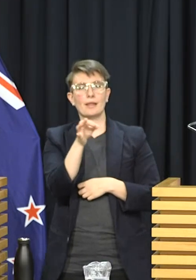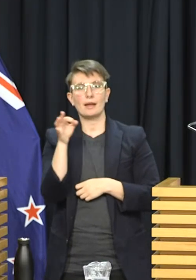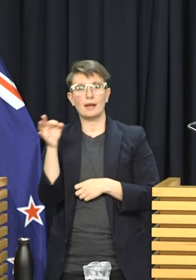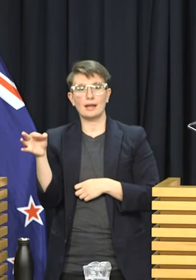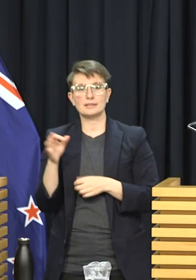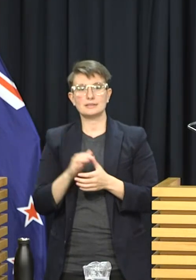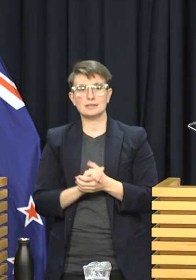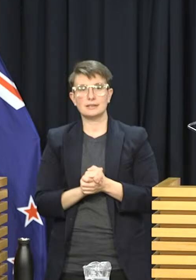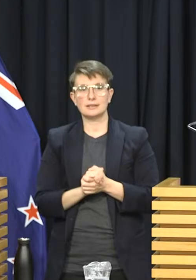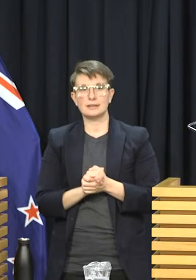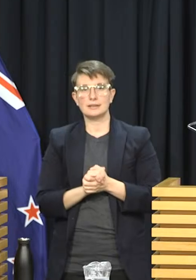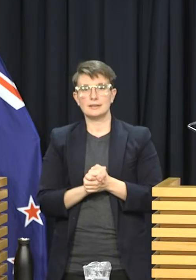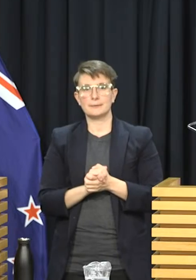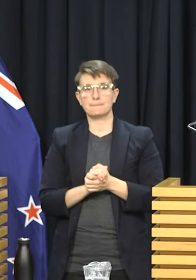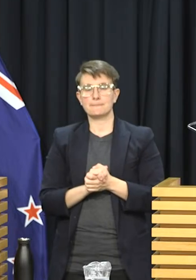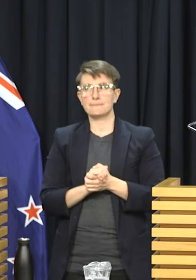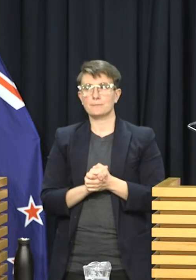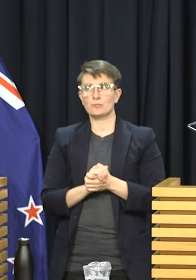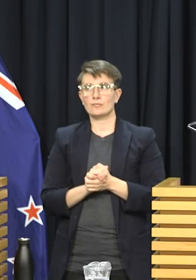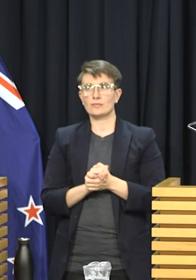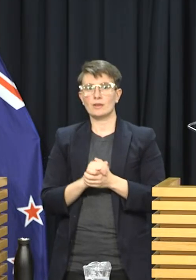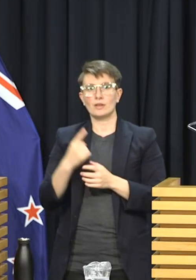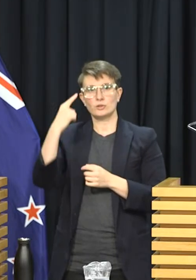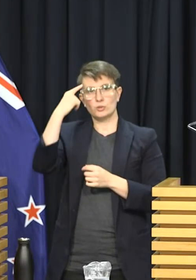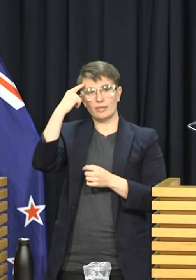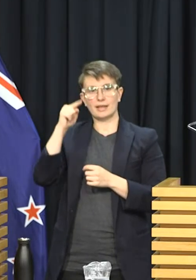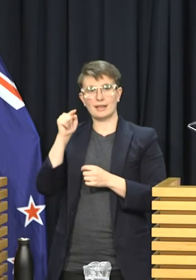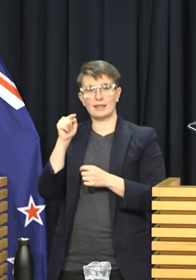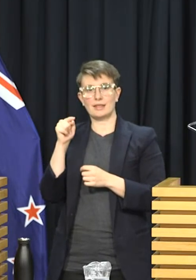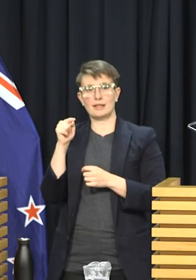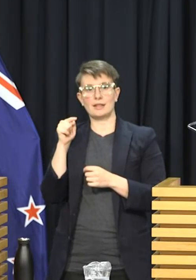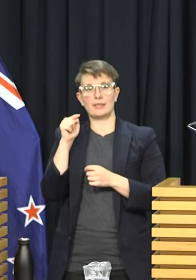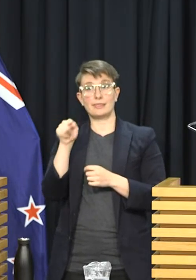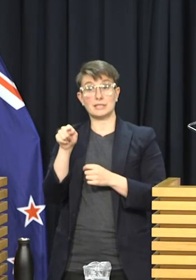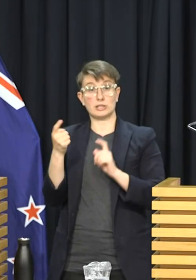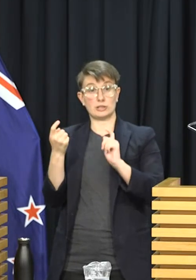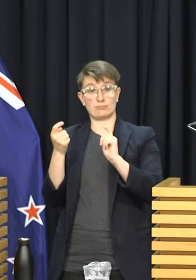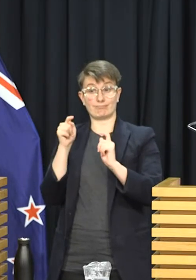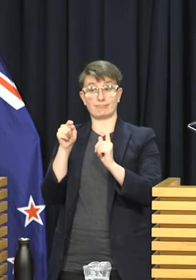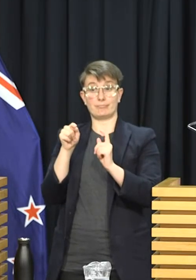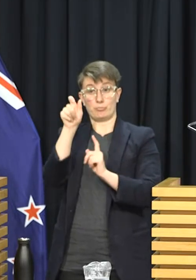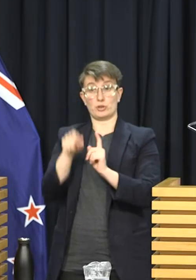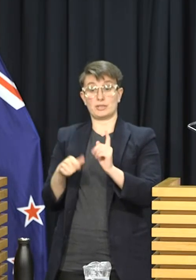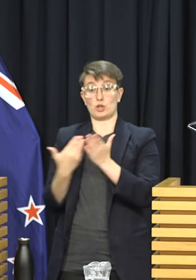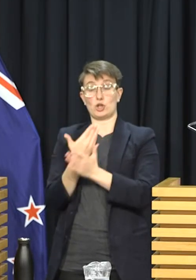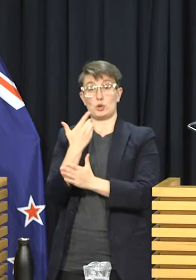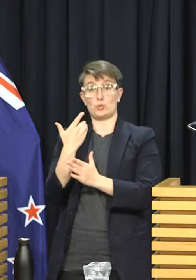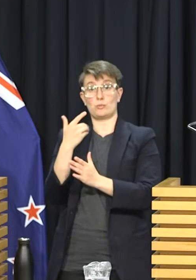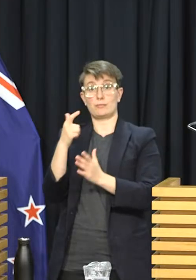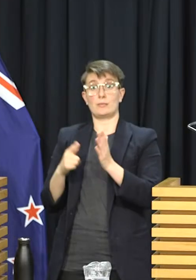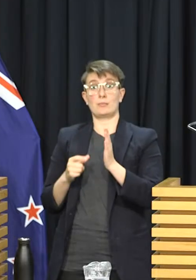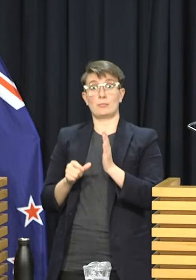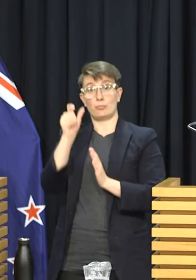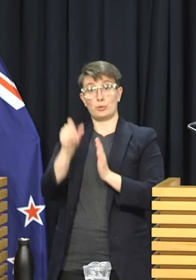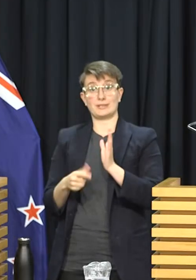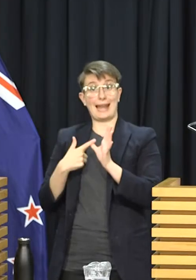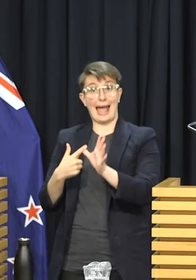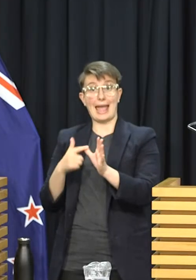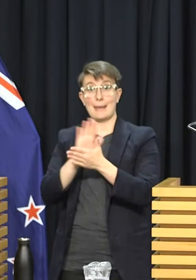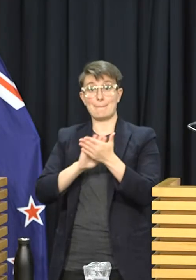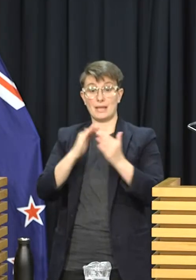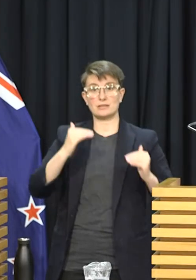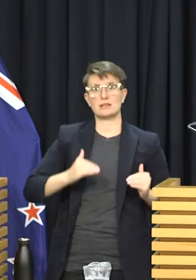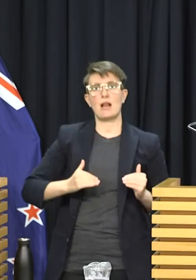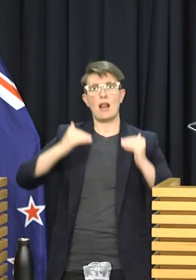levels? Very, very, very low at this point. We would need to see some additional factors that we're certainly not seeing